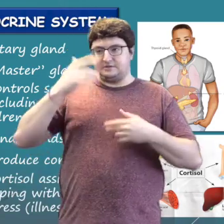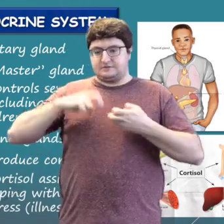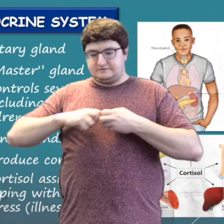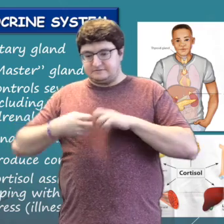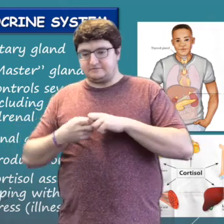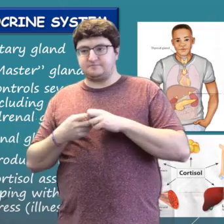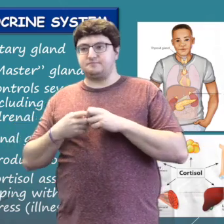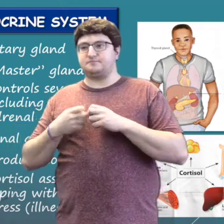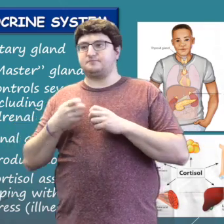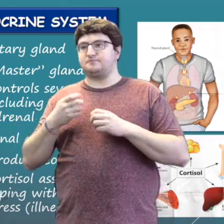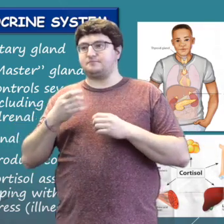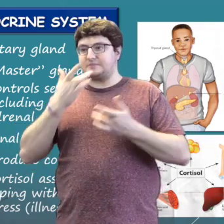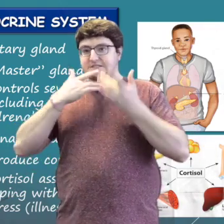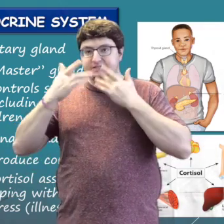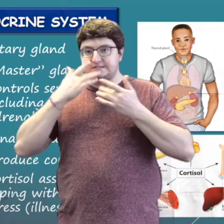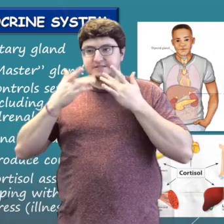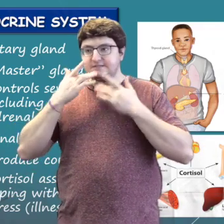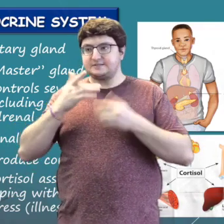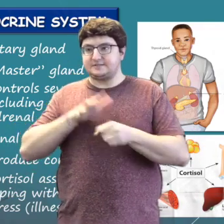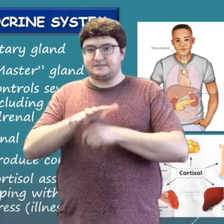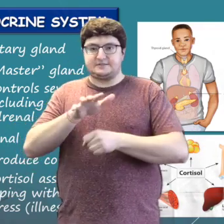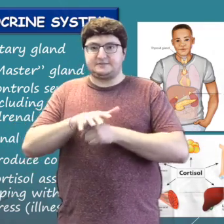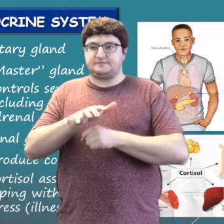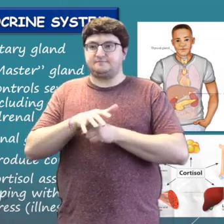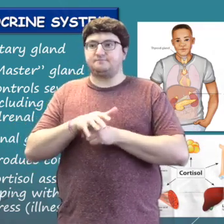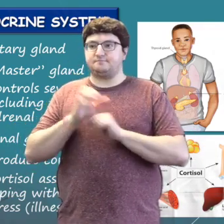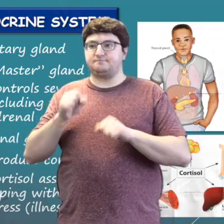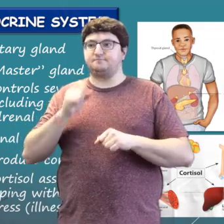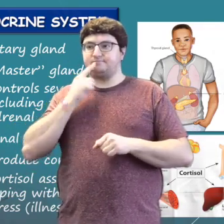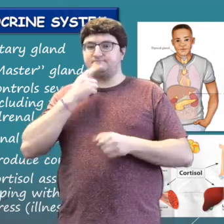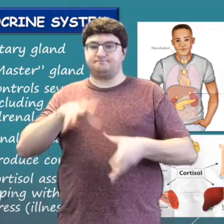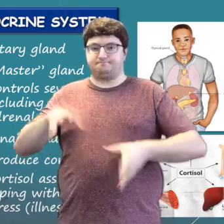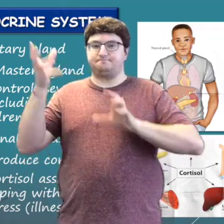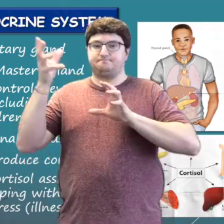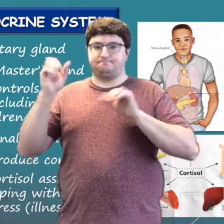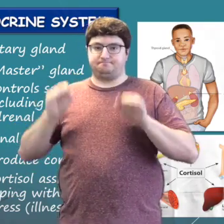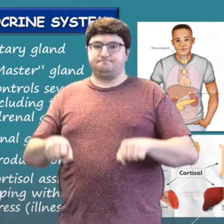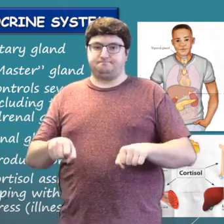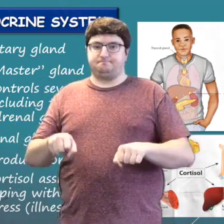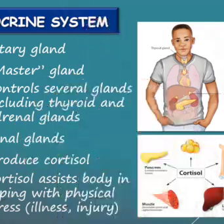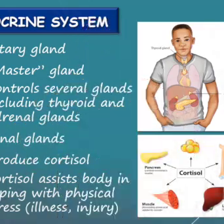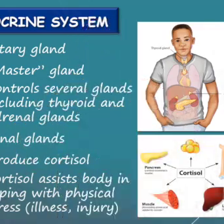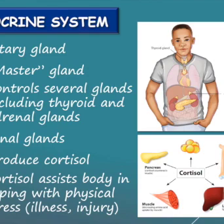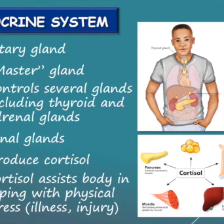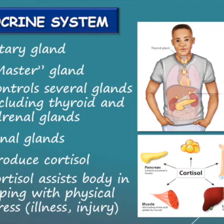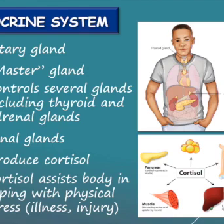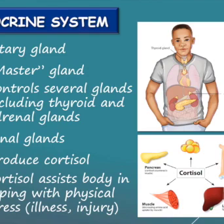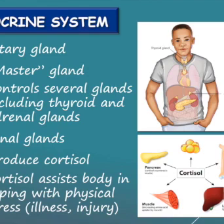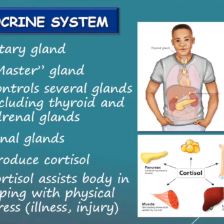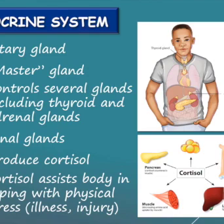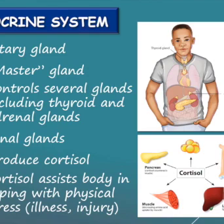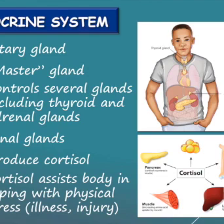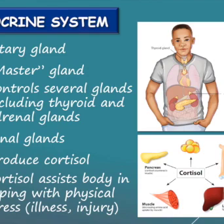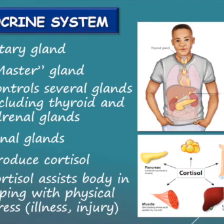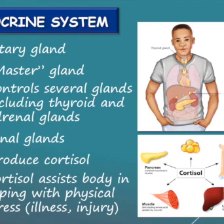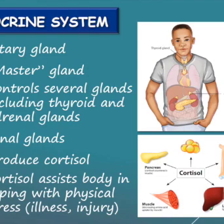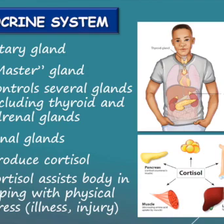injury. A deficiency of cortisol can be life-threatening if it is not managed properly.